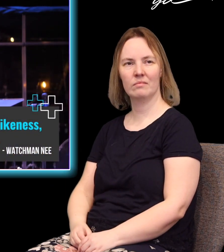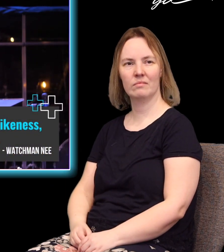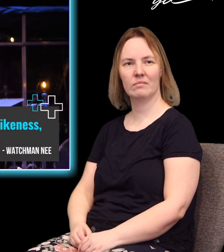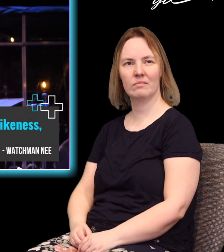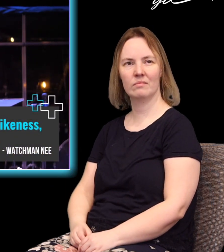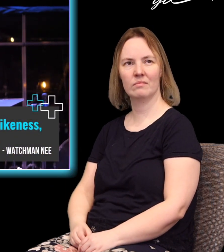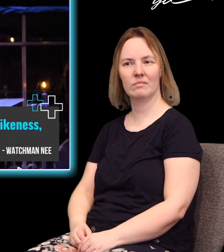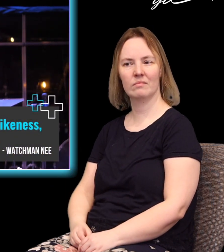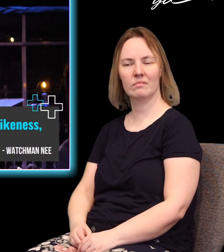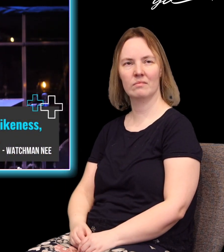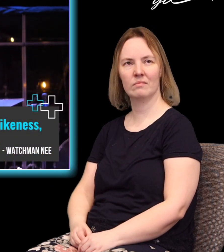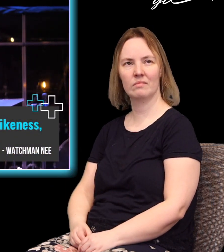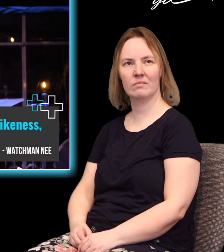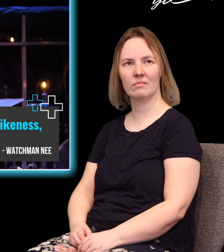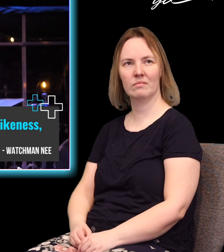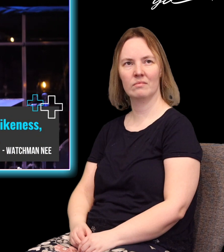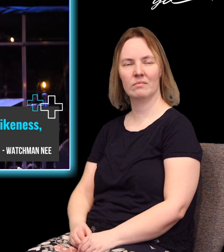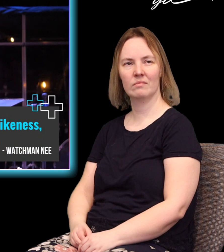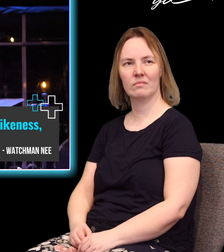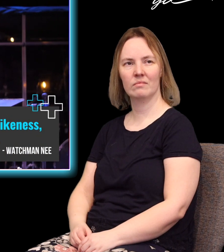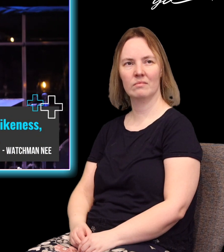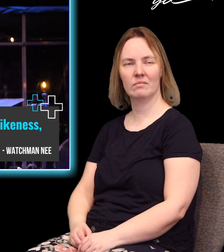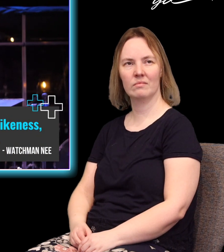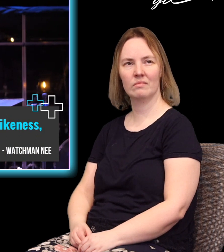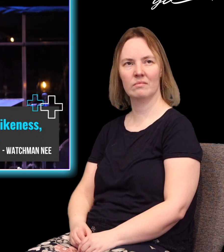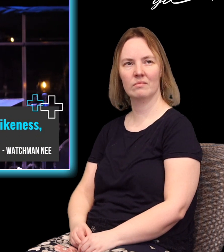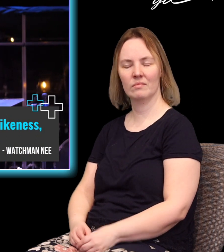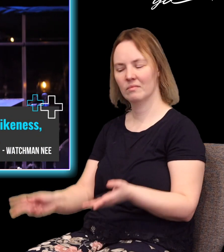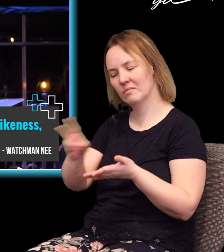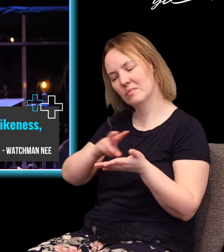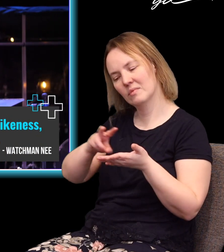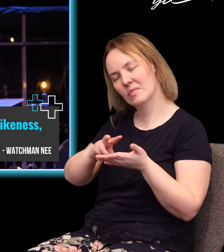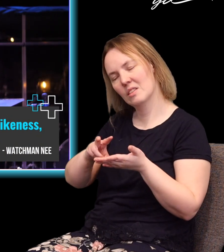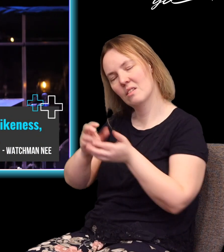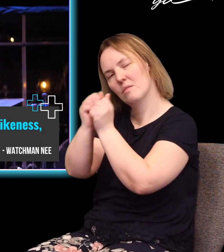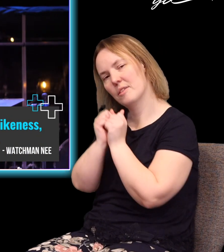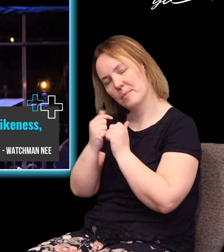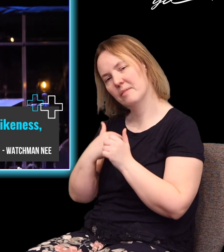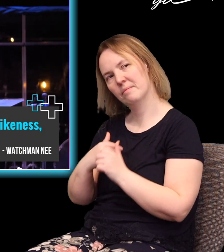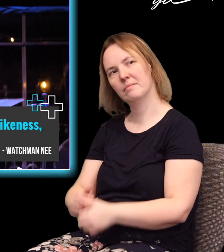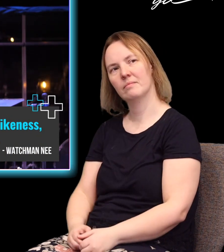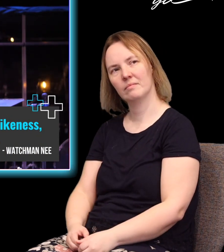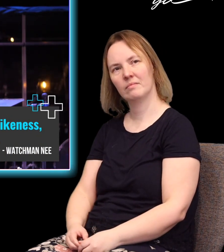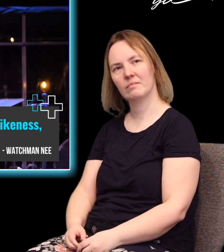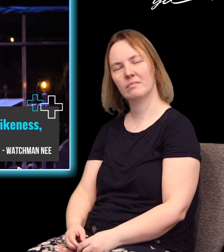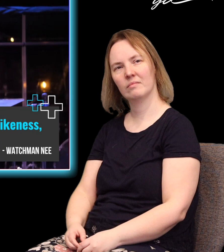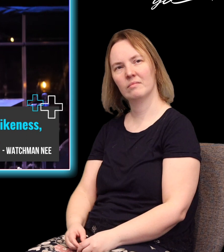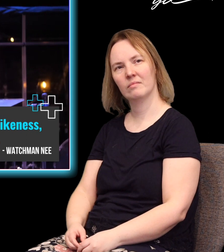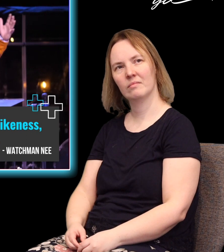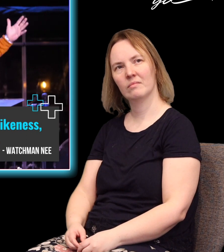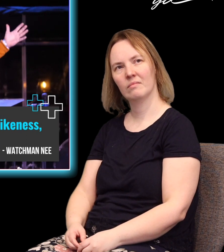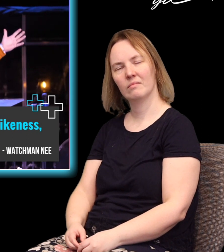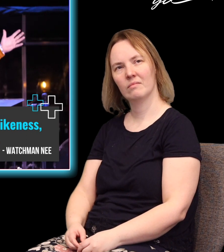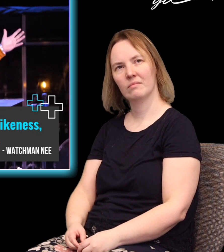Christ-likeness, but a manifestation of his Christ. Will you read that with me? God is not seeking a display